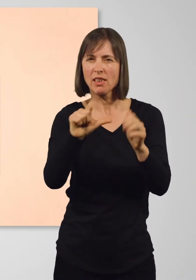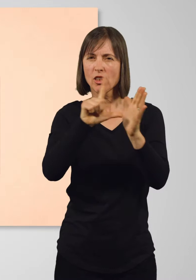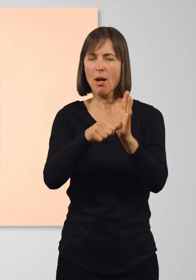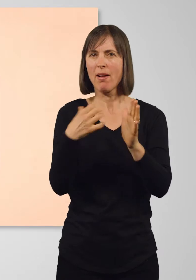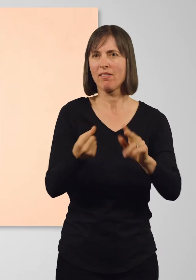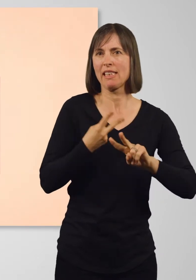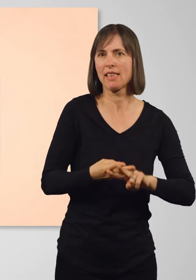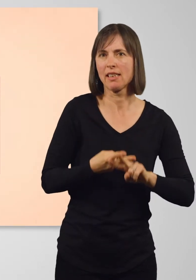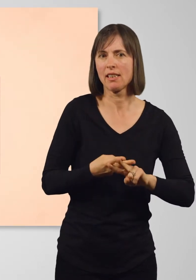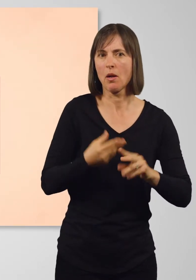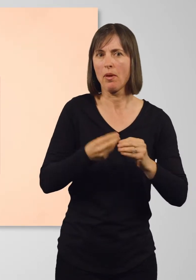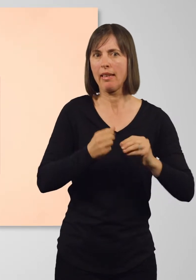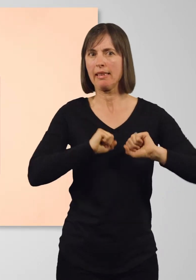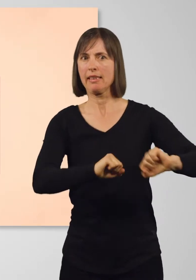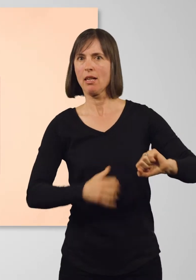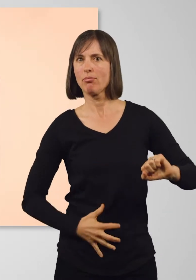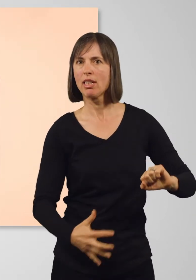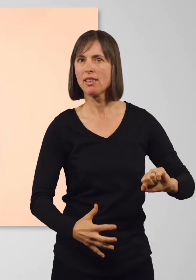lower chance of pregnancy.